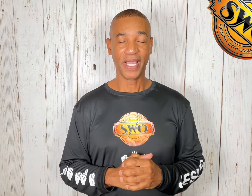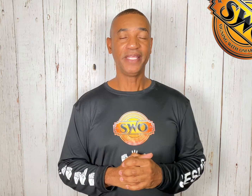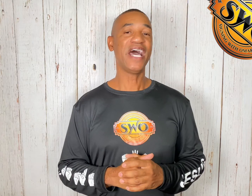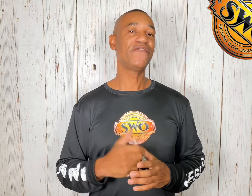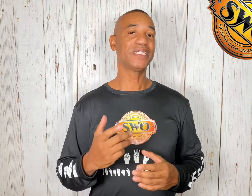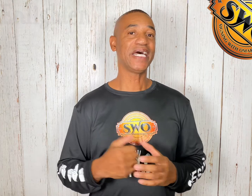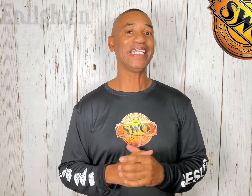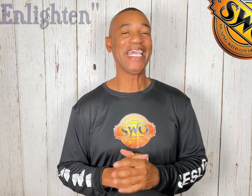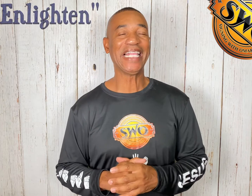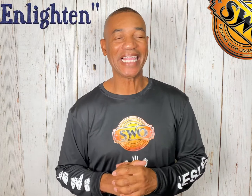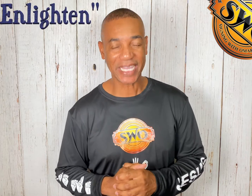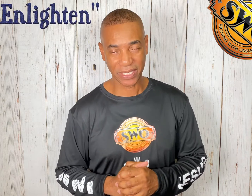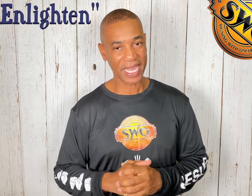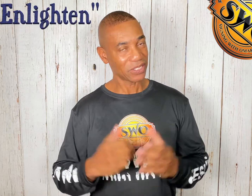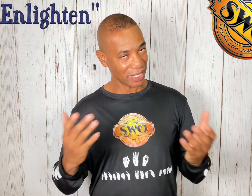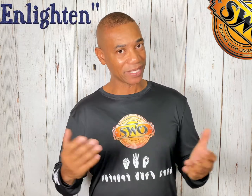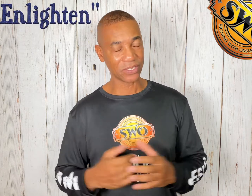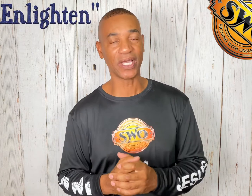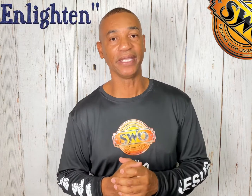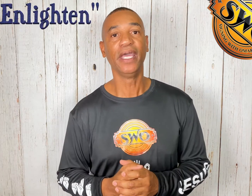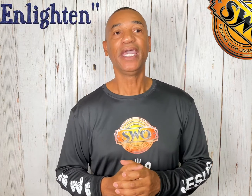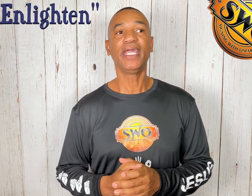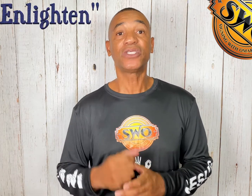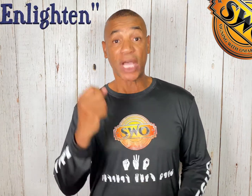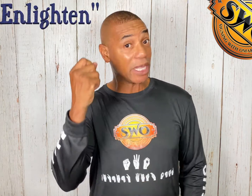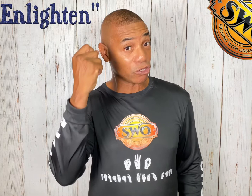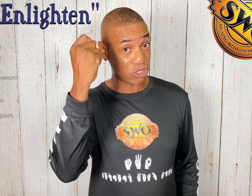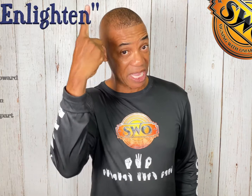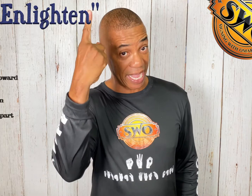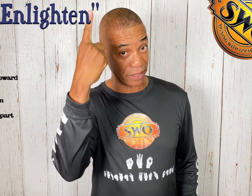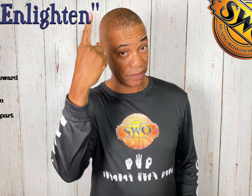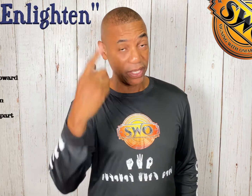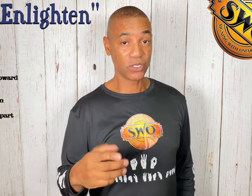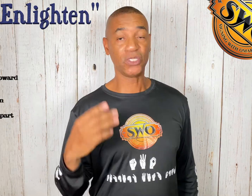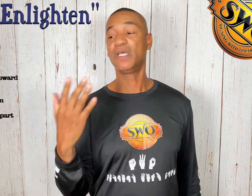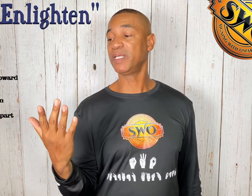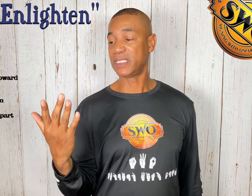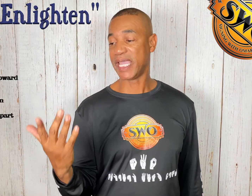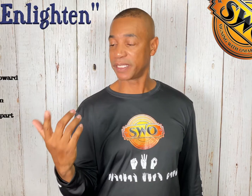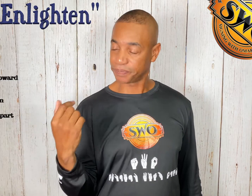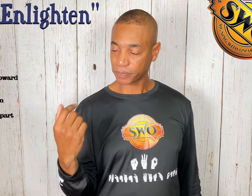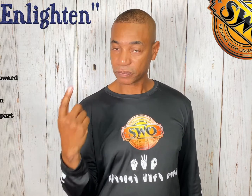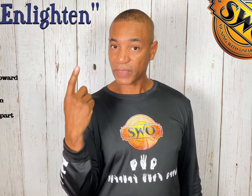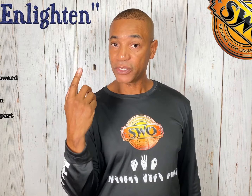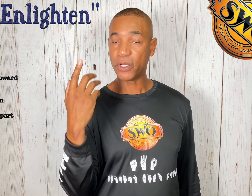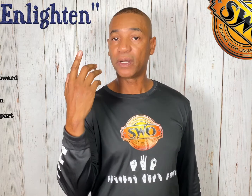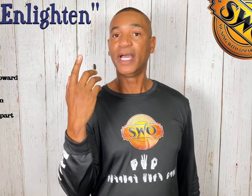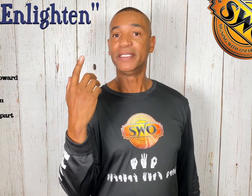Now for the sign enlighten. I actually like this sign. It is to understand. So you simply take your